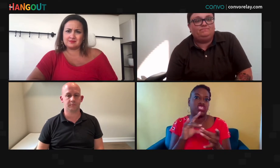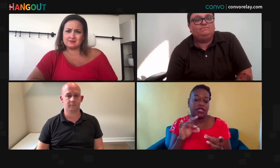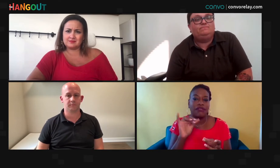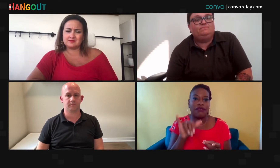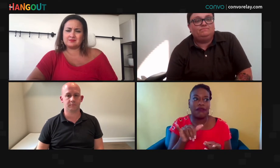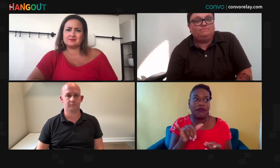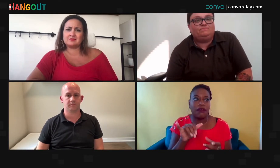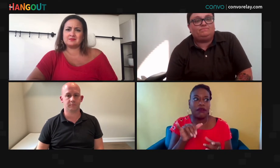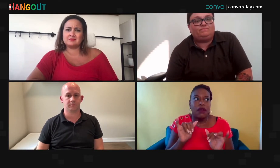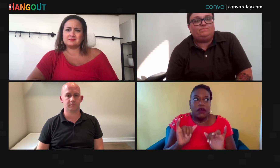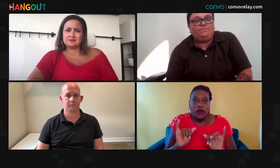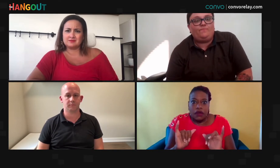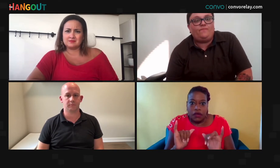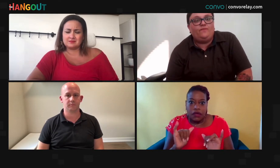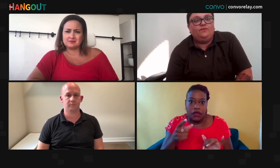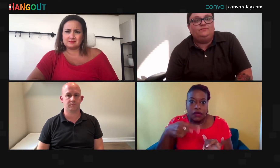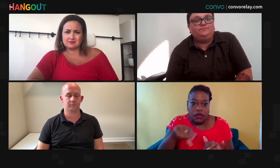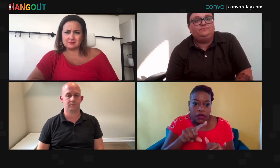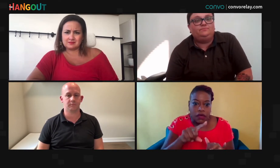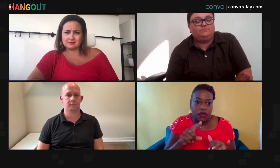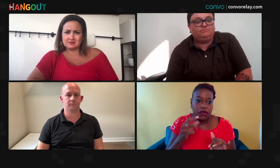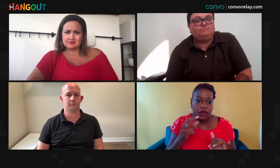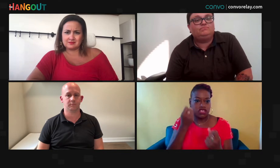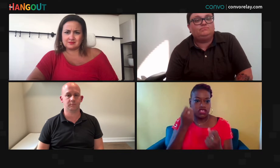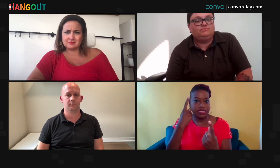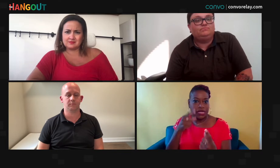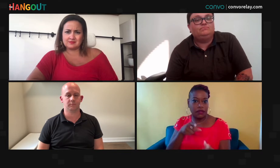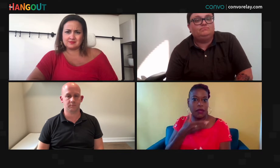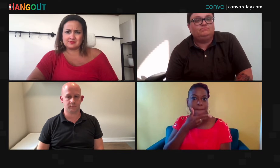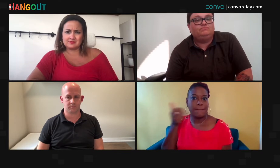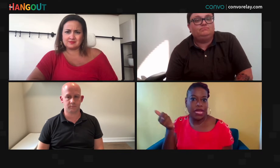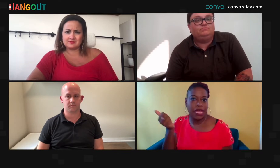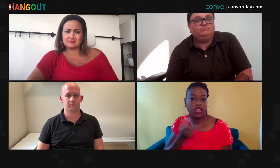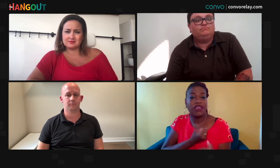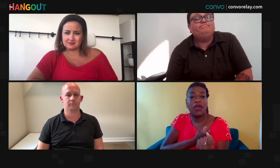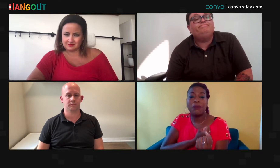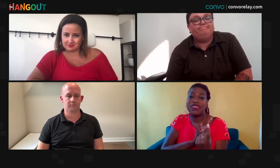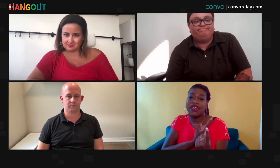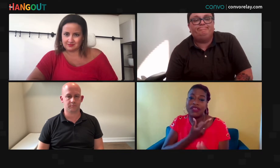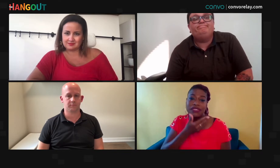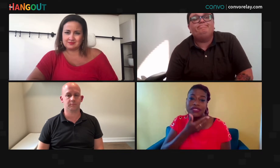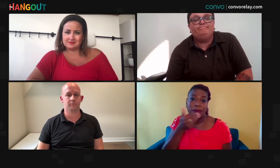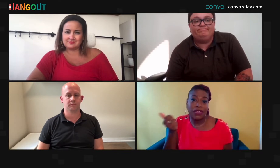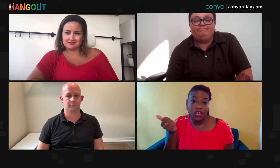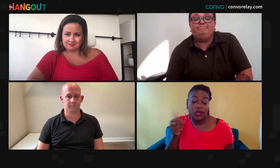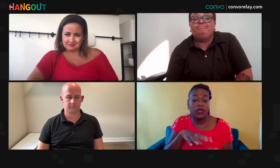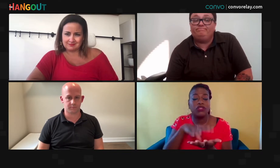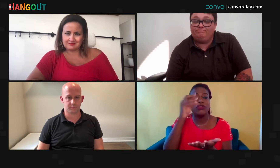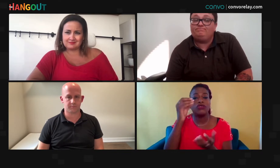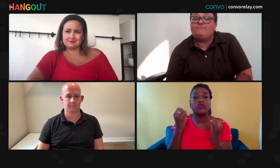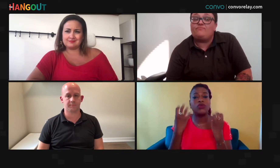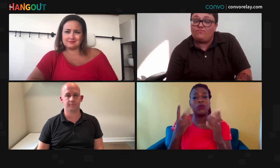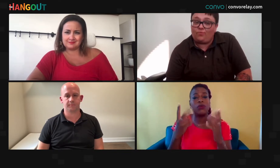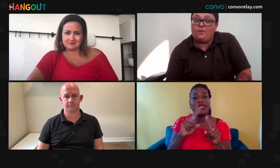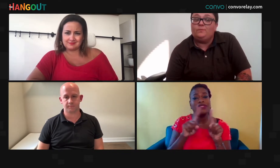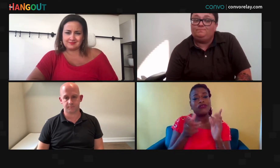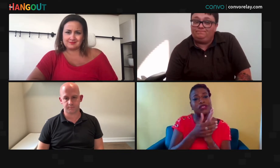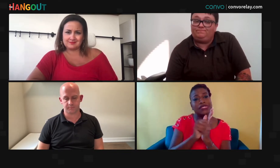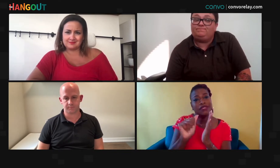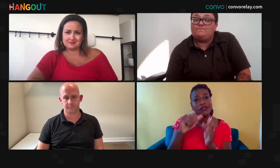like Leesa just mentioned, discover things and have that empathy, a better understanding.